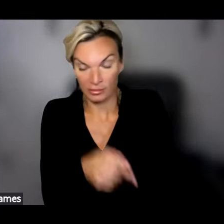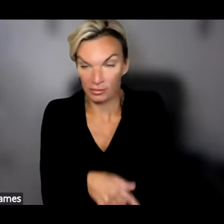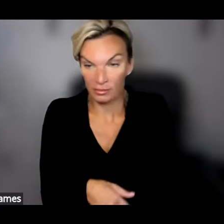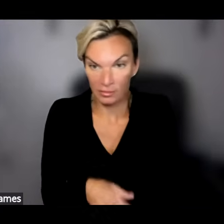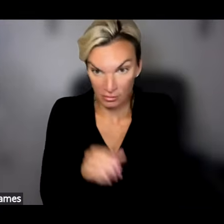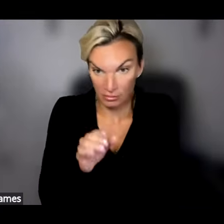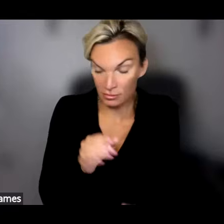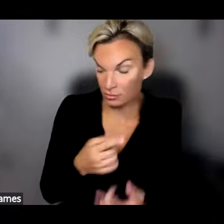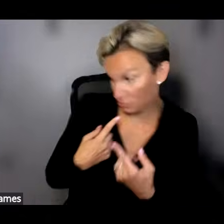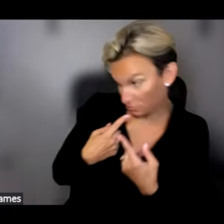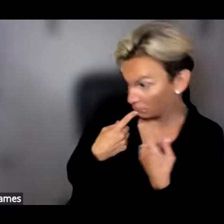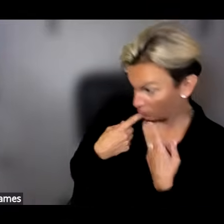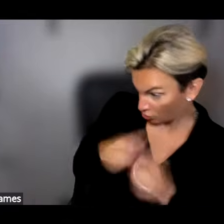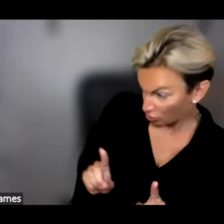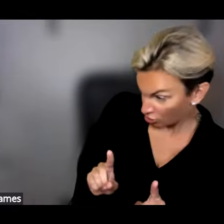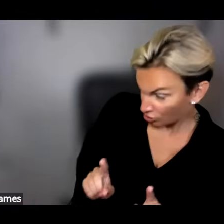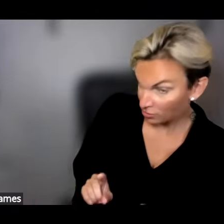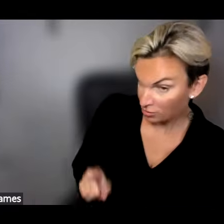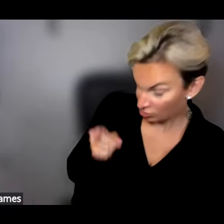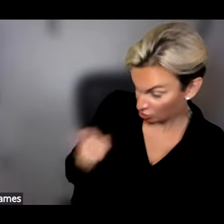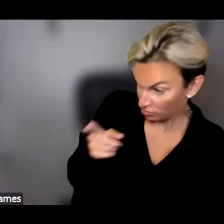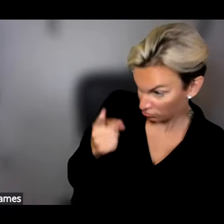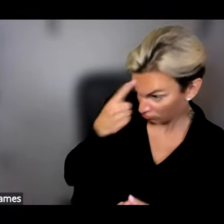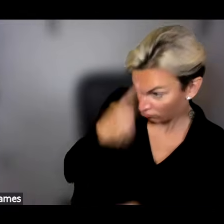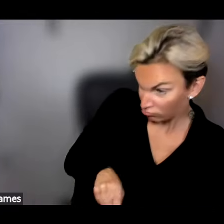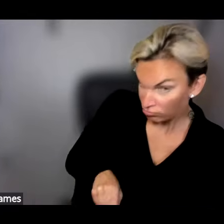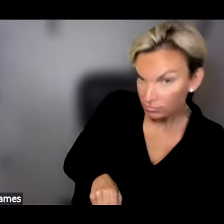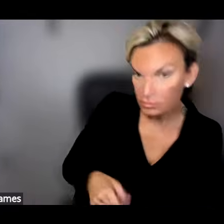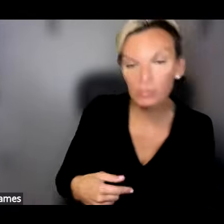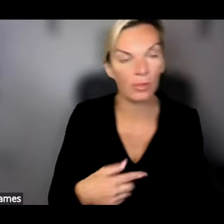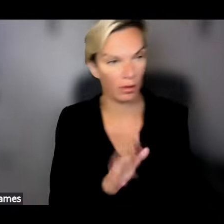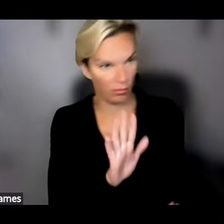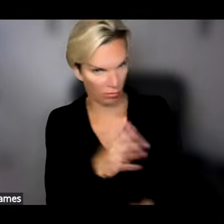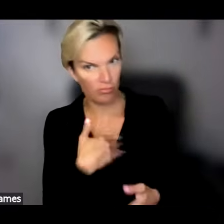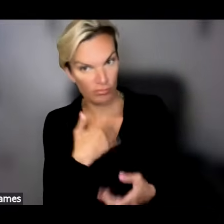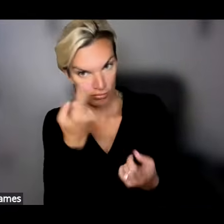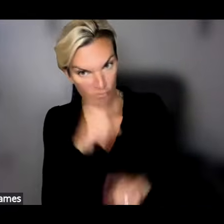does. Mr. Gordon, join us.